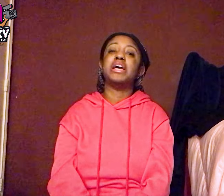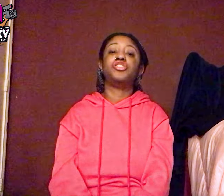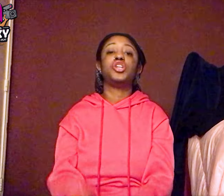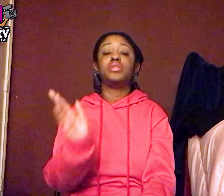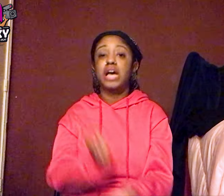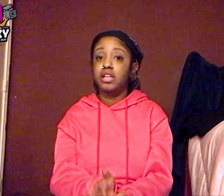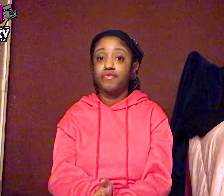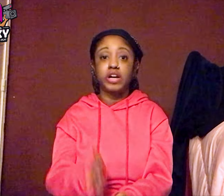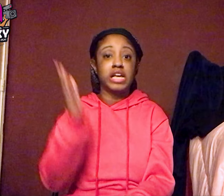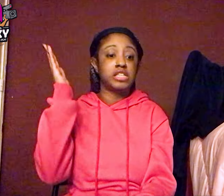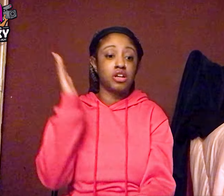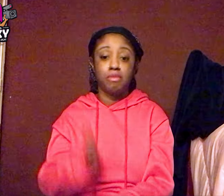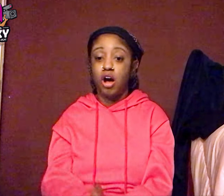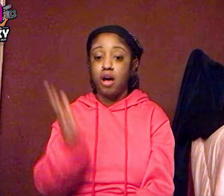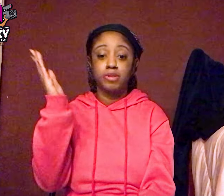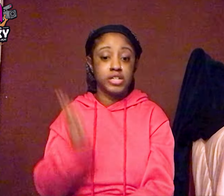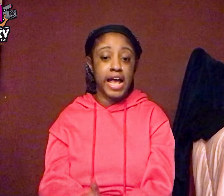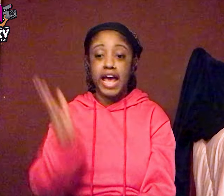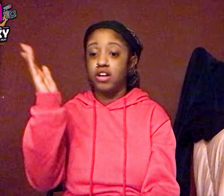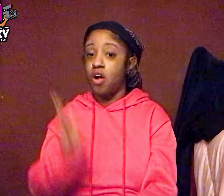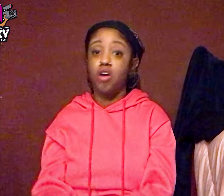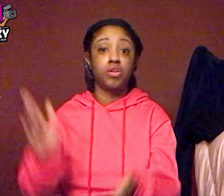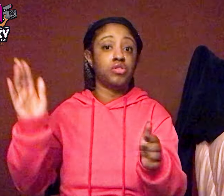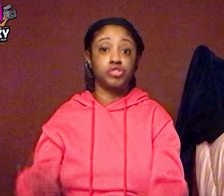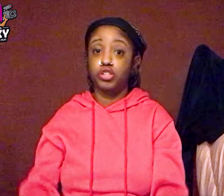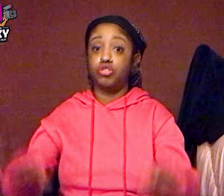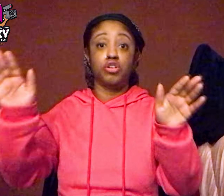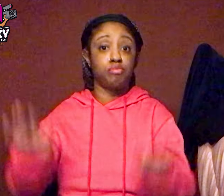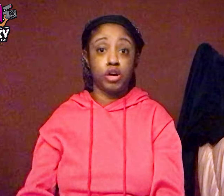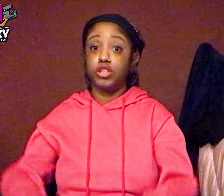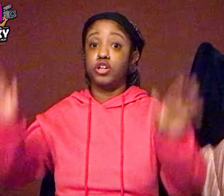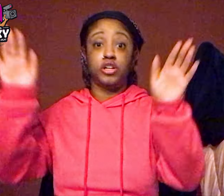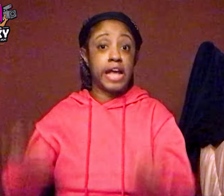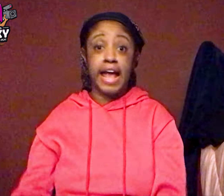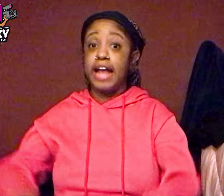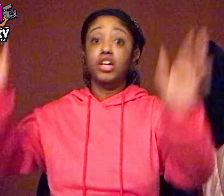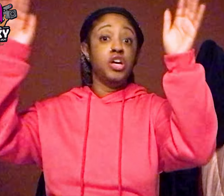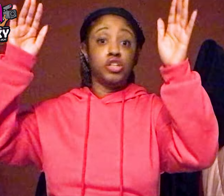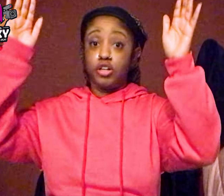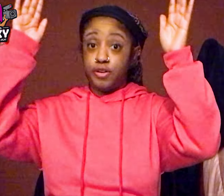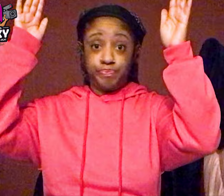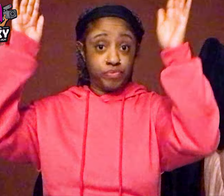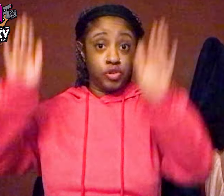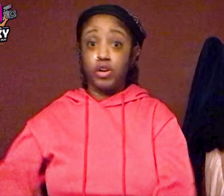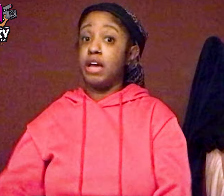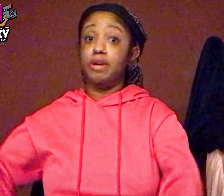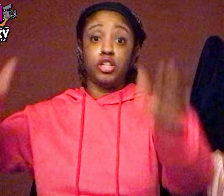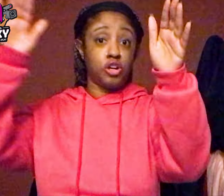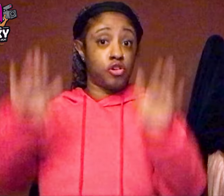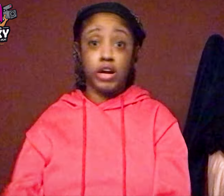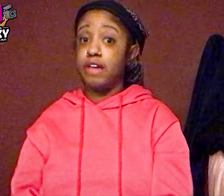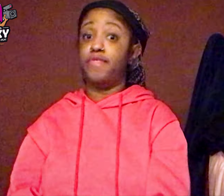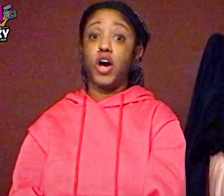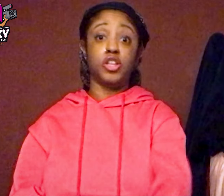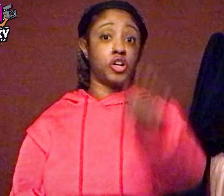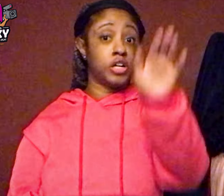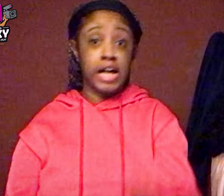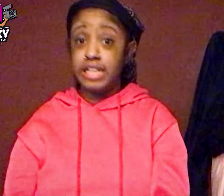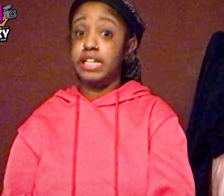sure you tell a friend, tell your mom, your dad, your uncle, your sister, your brother, your dad, your grandmother, your grandfather, your cousins,